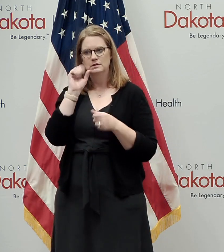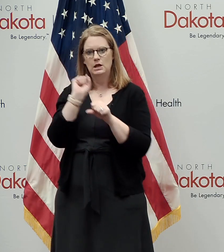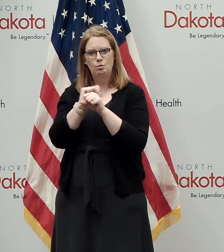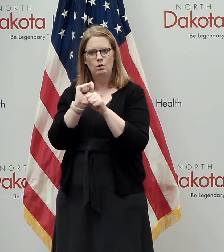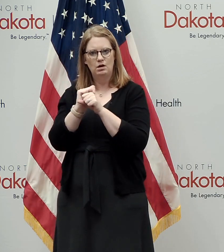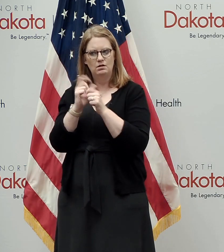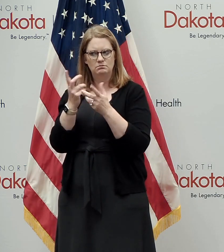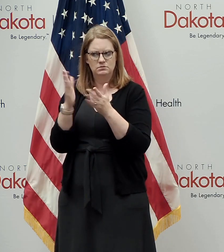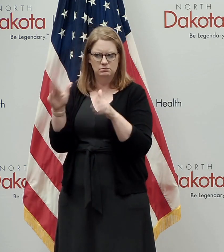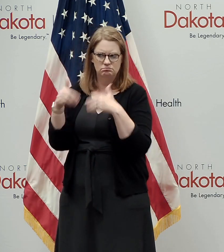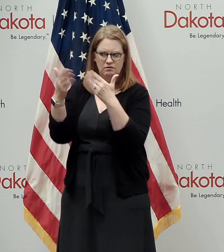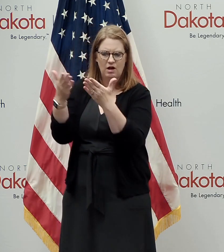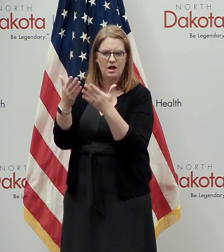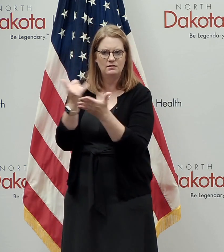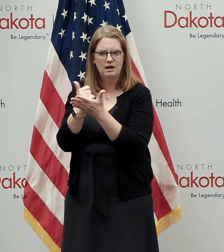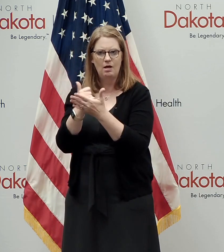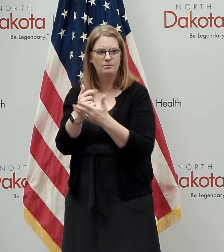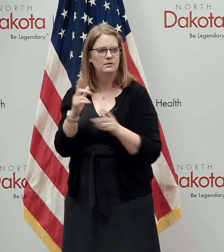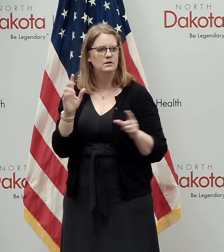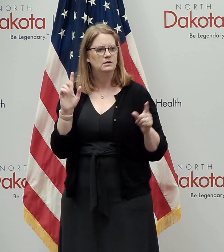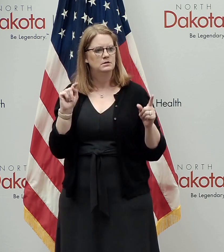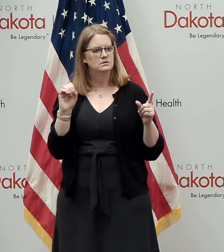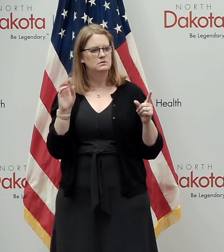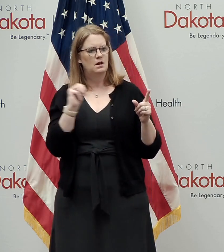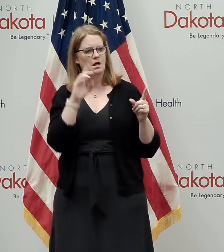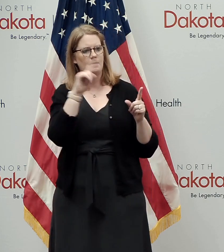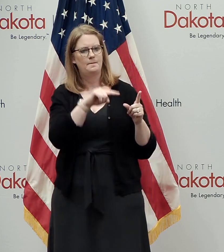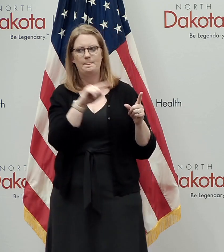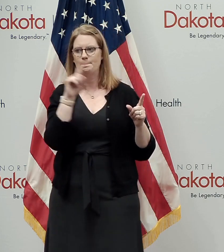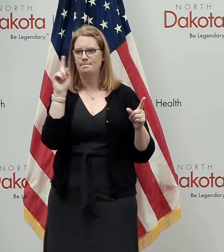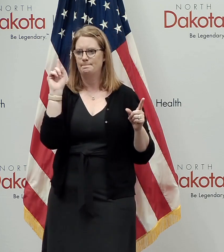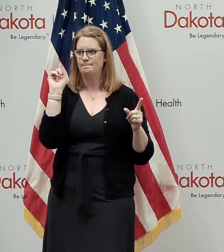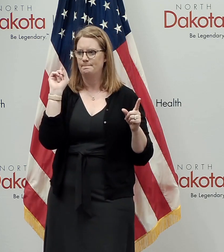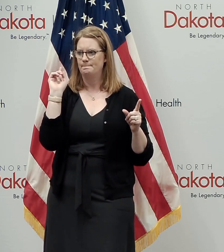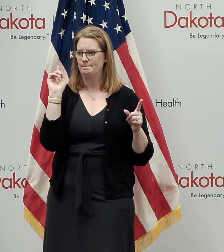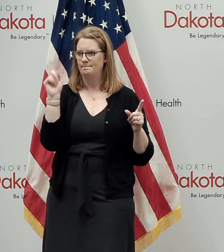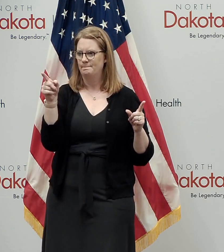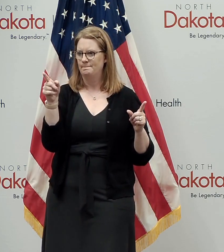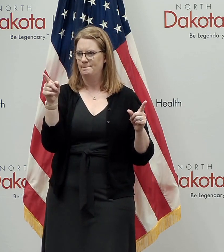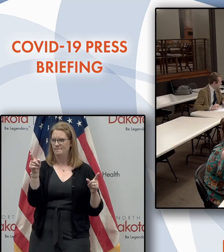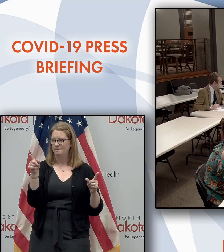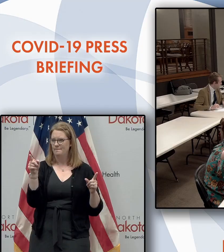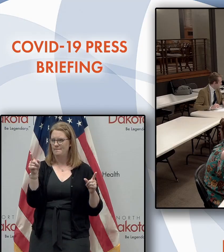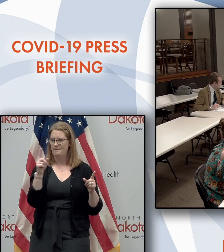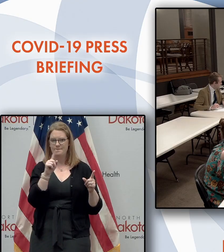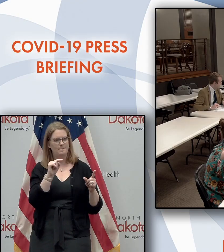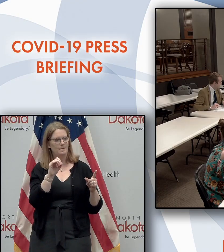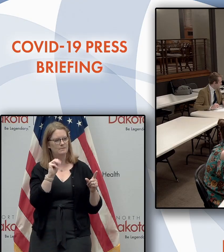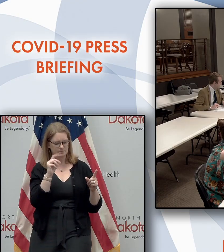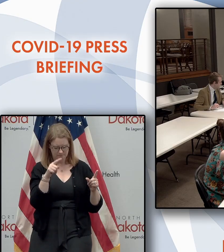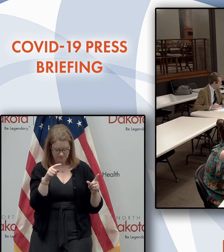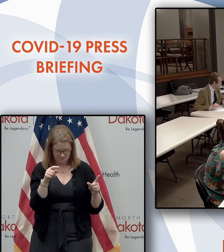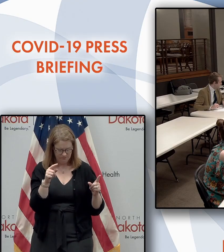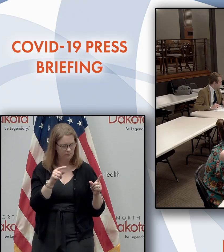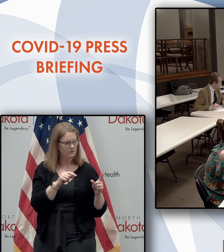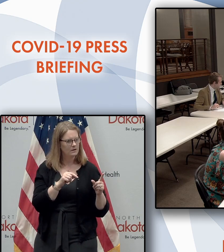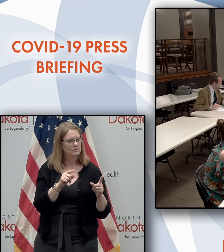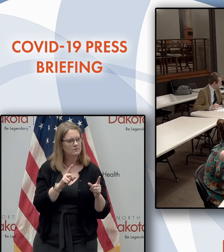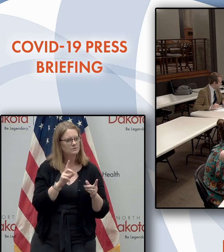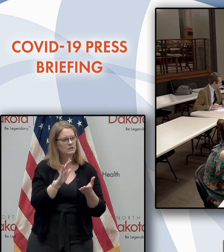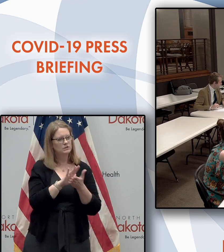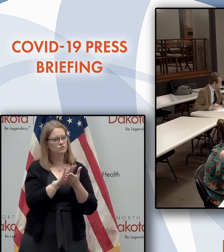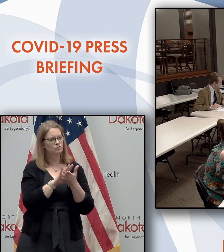on. Tom, and then back on this side, if you got any. Tom? Follow up on the